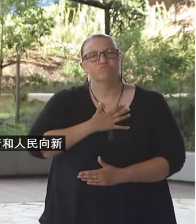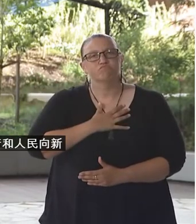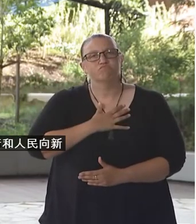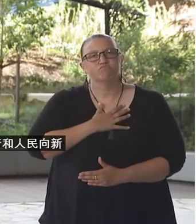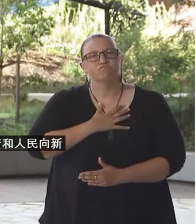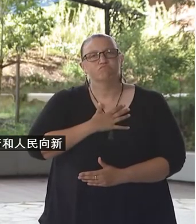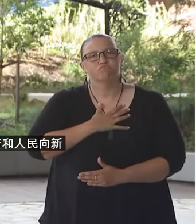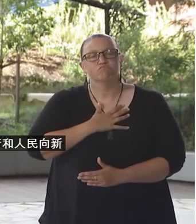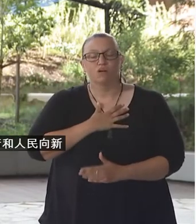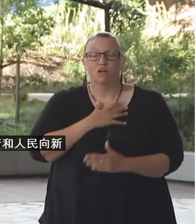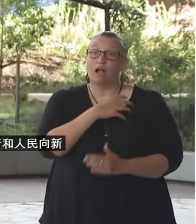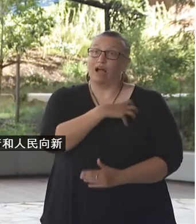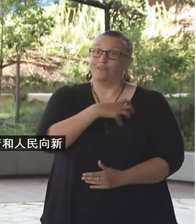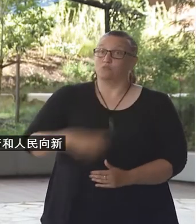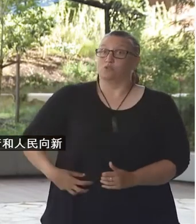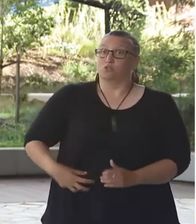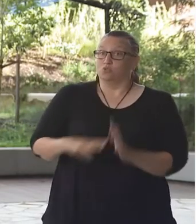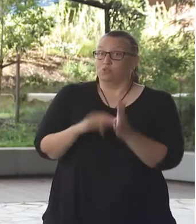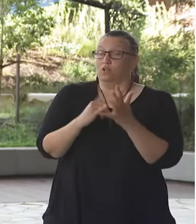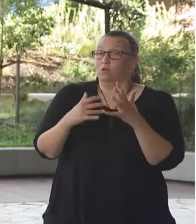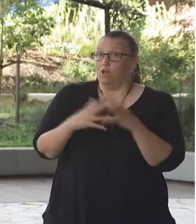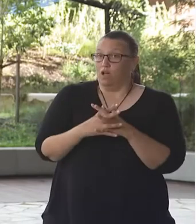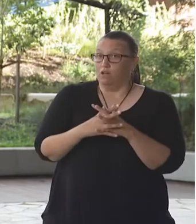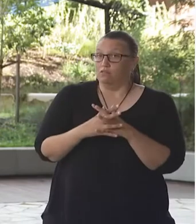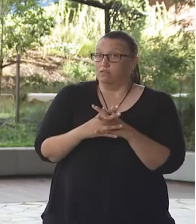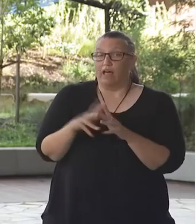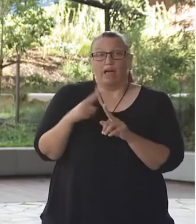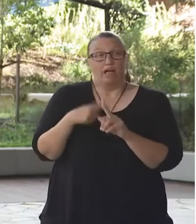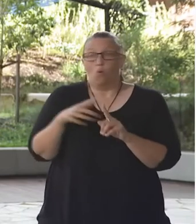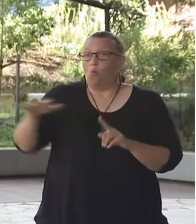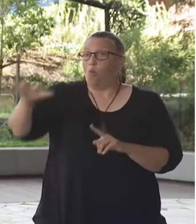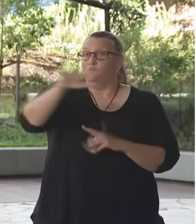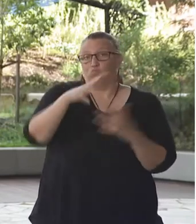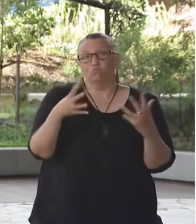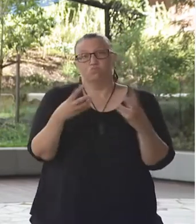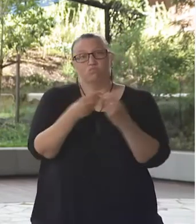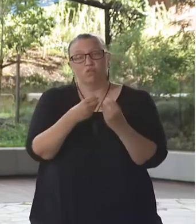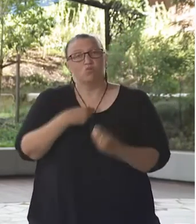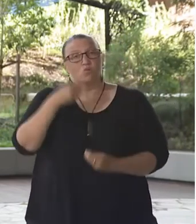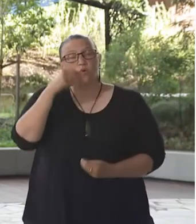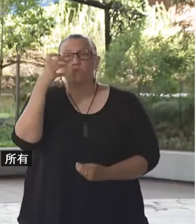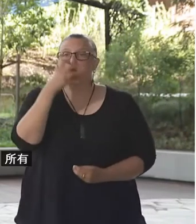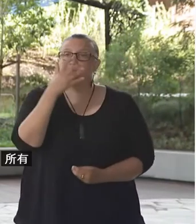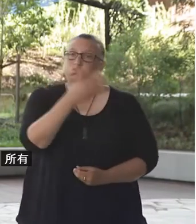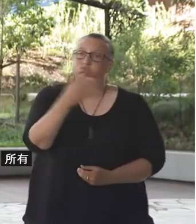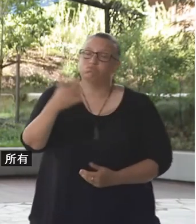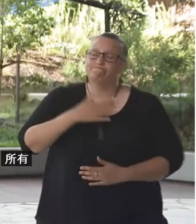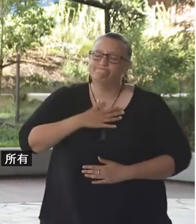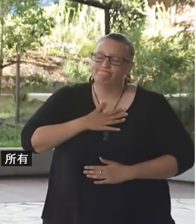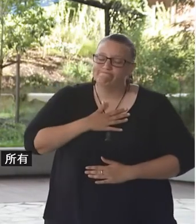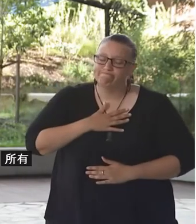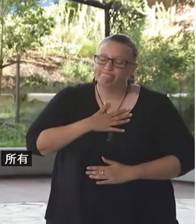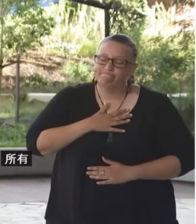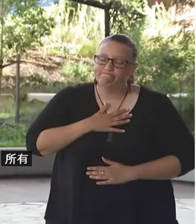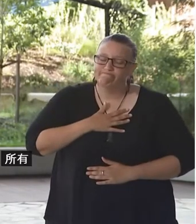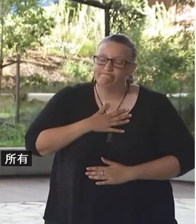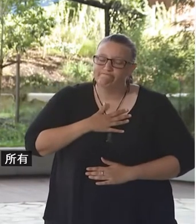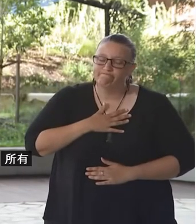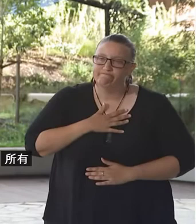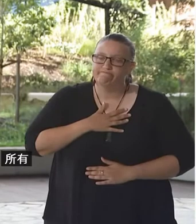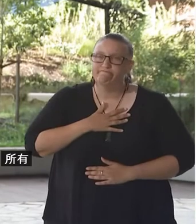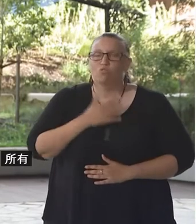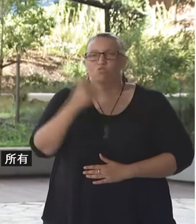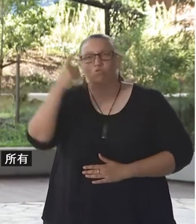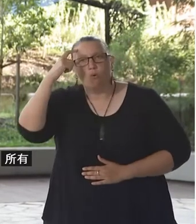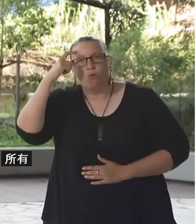Wales, can I extend my thoughts, my prayers, and our hearts go out to all families right across New